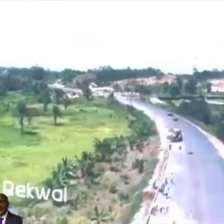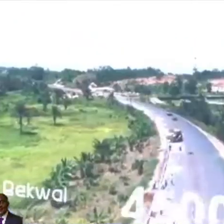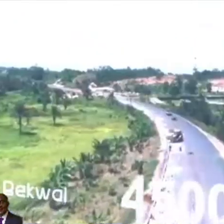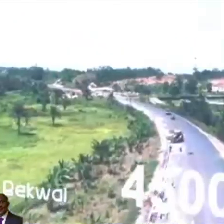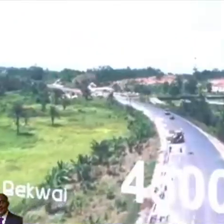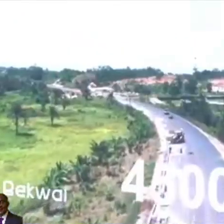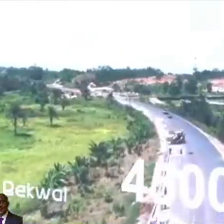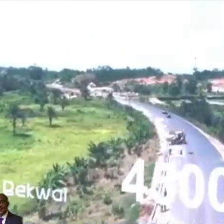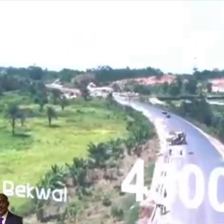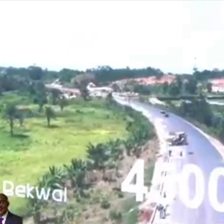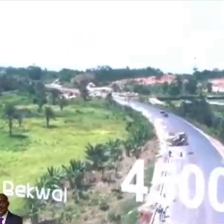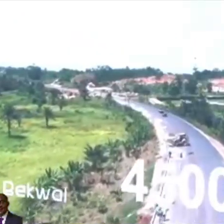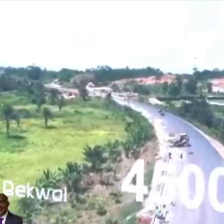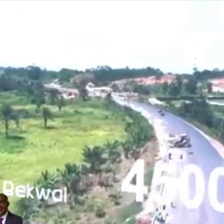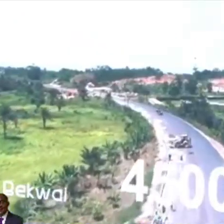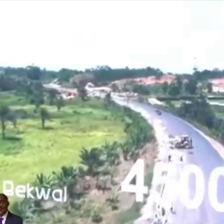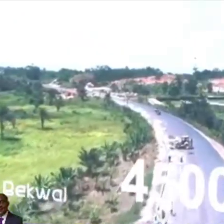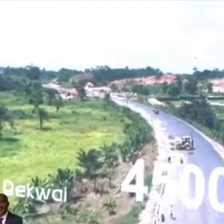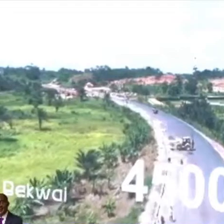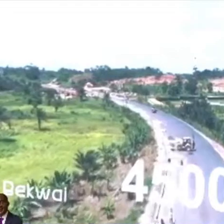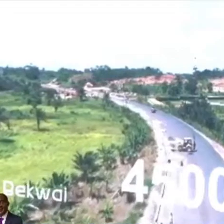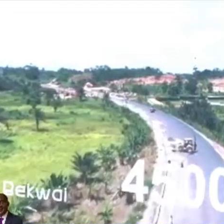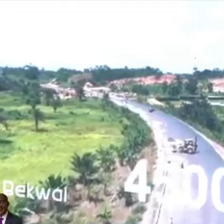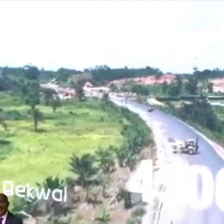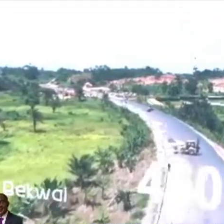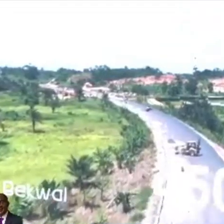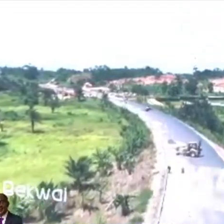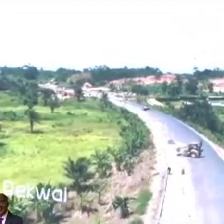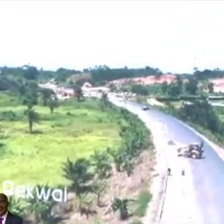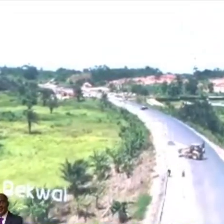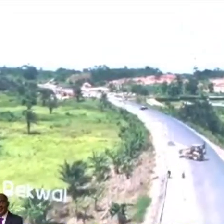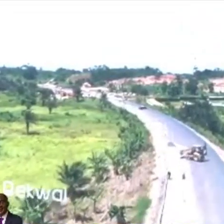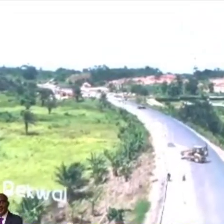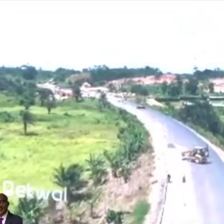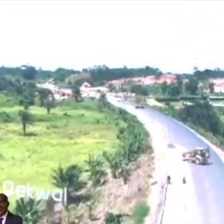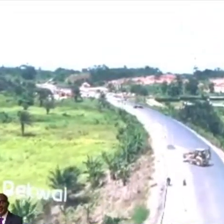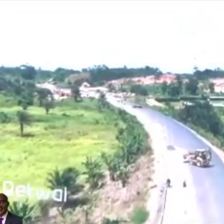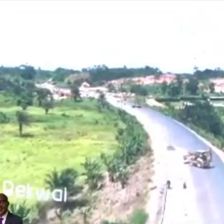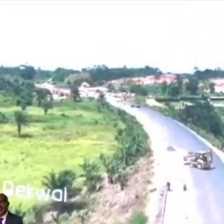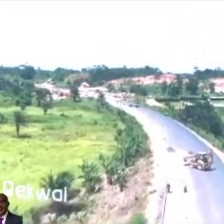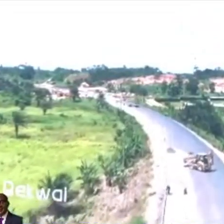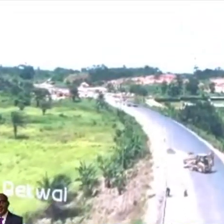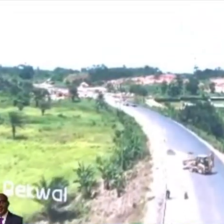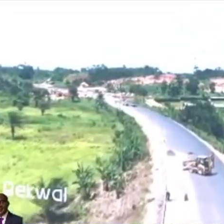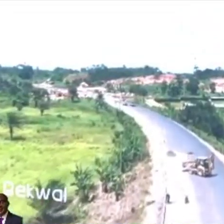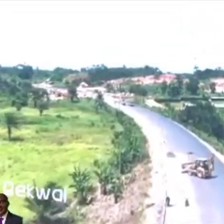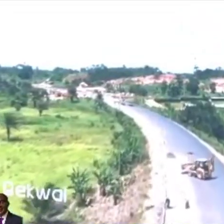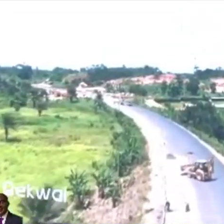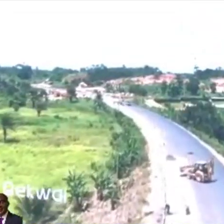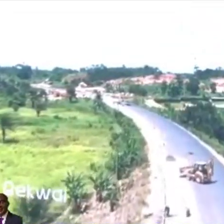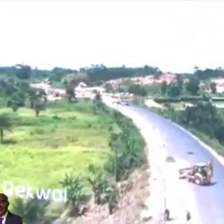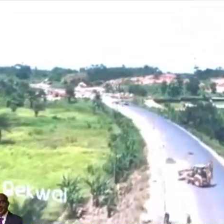this, 4,500 kilometers of road routine maintenance have already been completed.